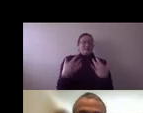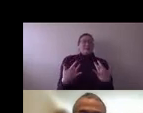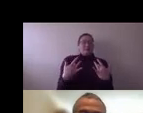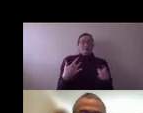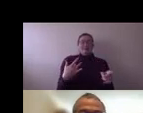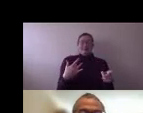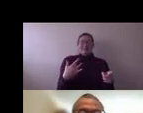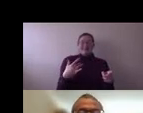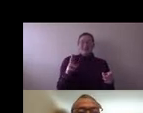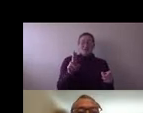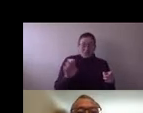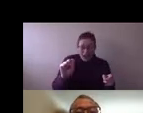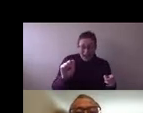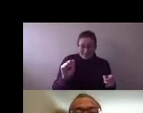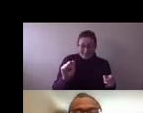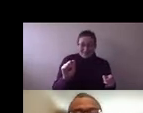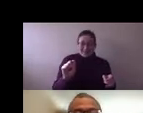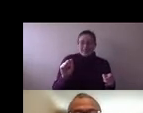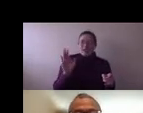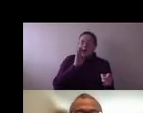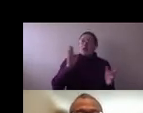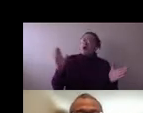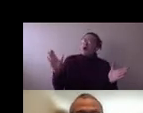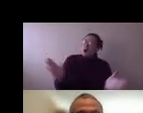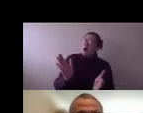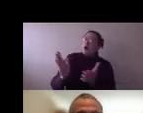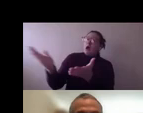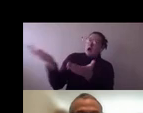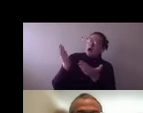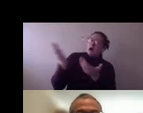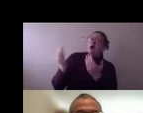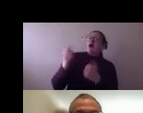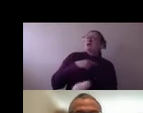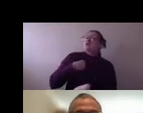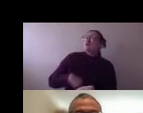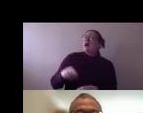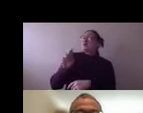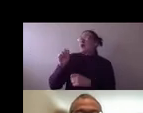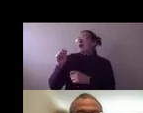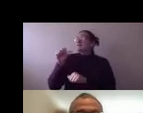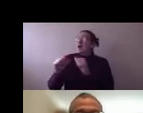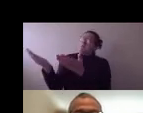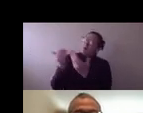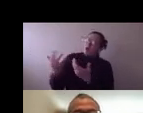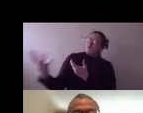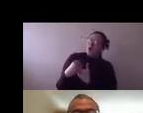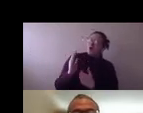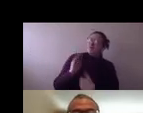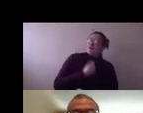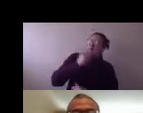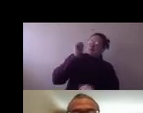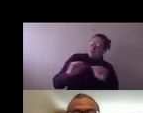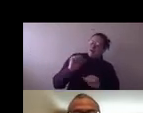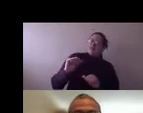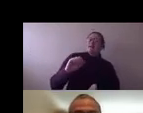US government that encouraged Chinese American scientists to become involved in US-China scientific